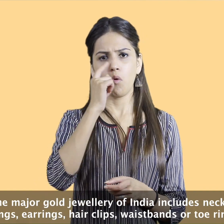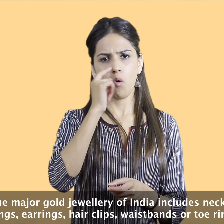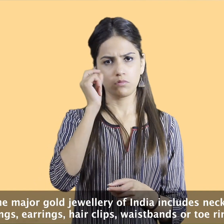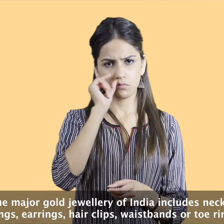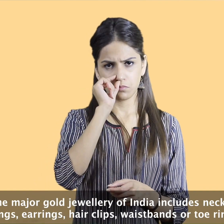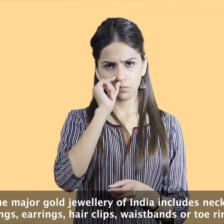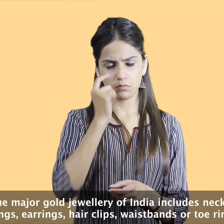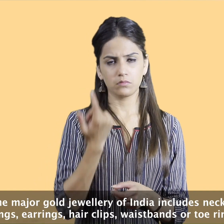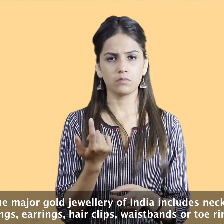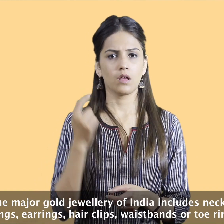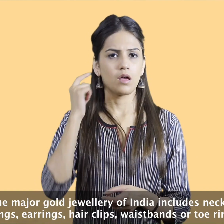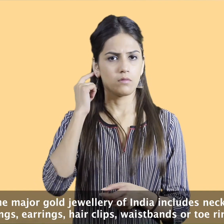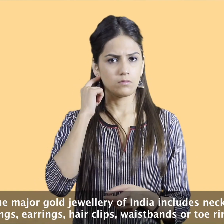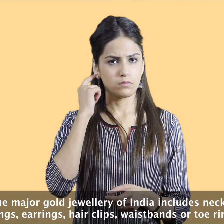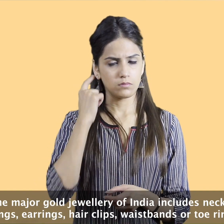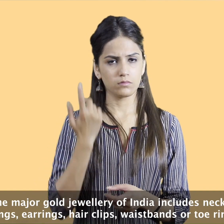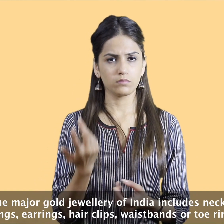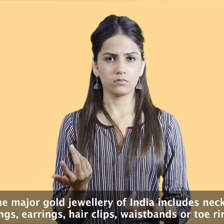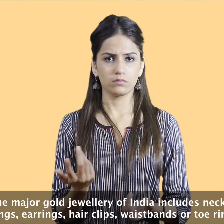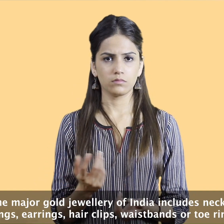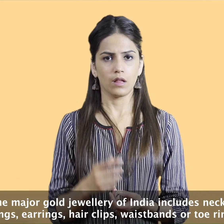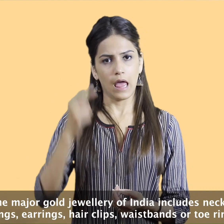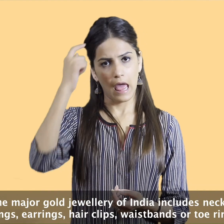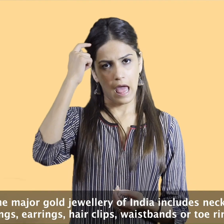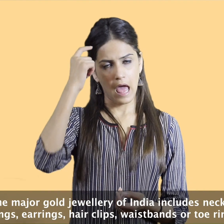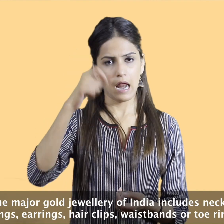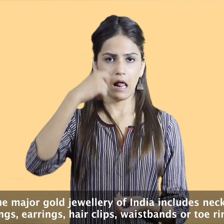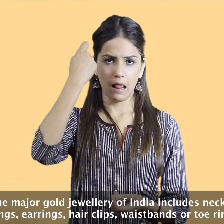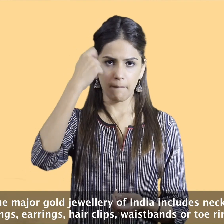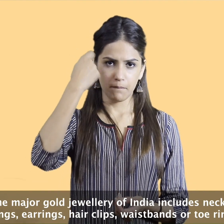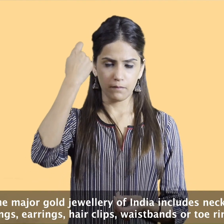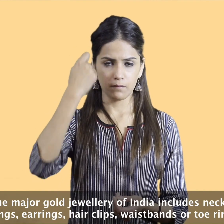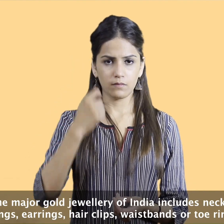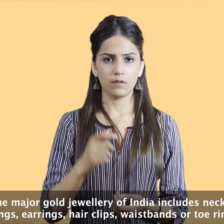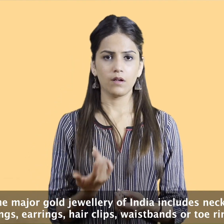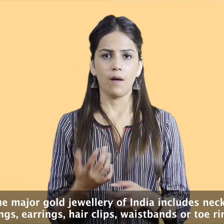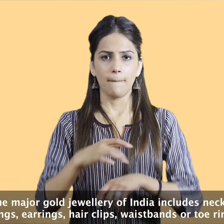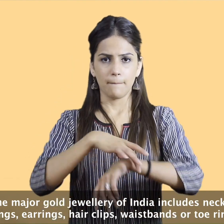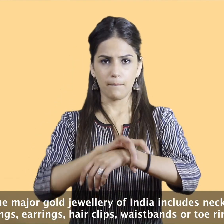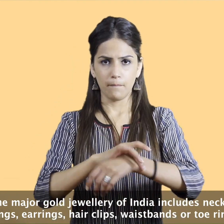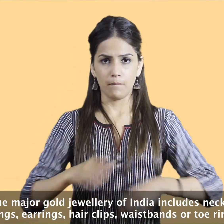clips, waistbands, or toe rings, etc.